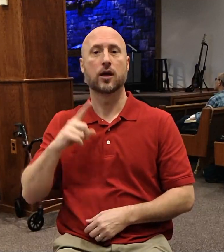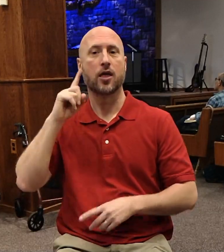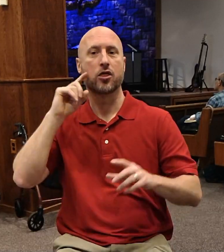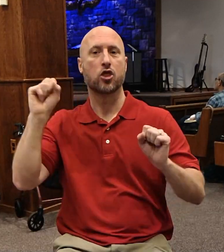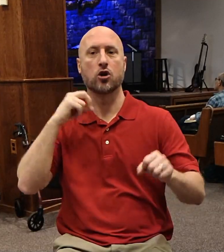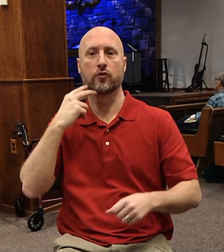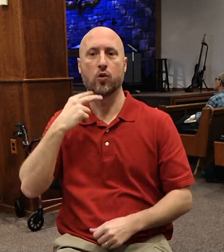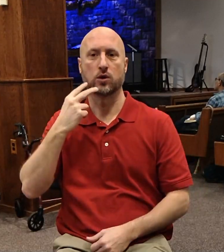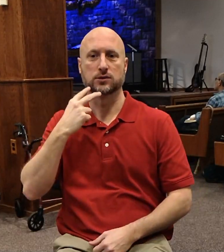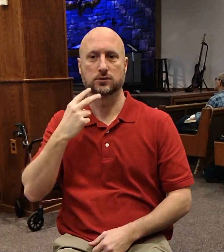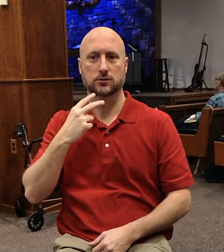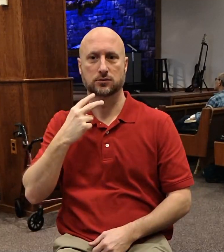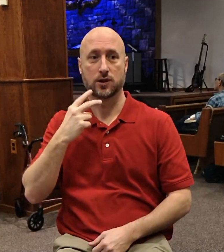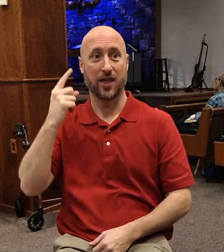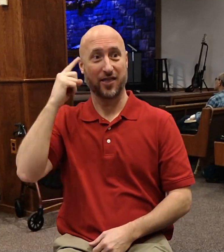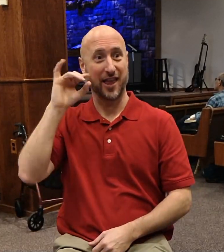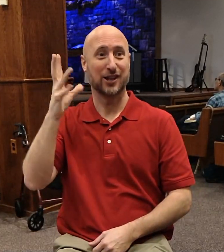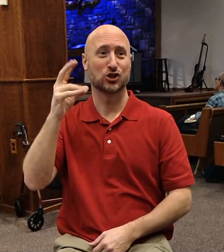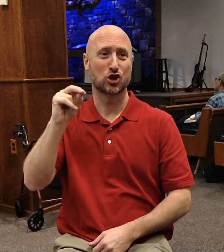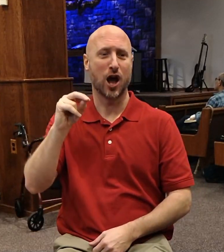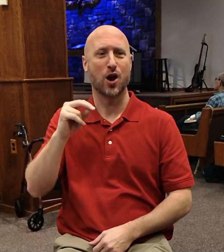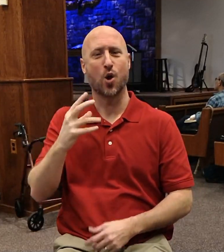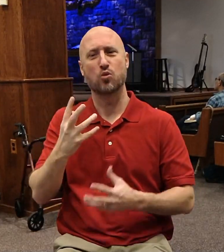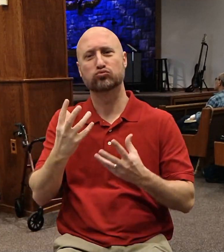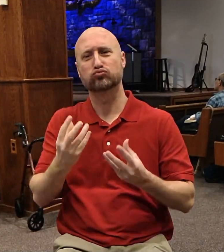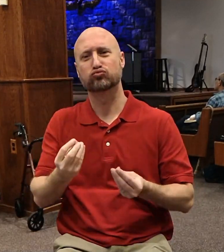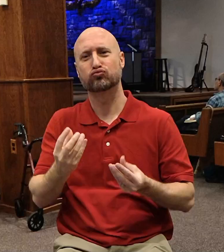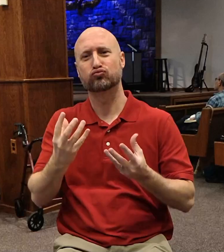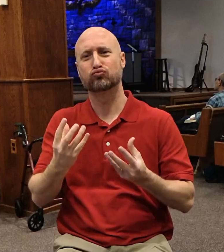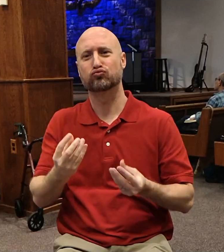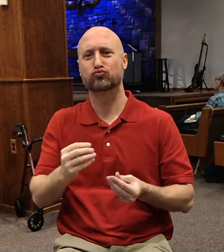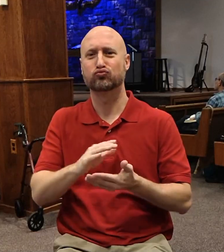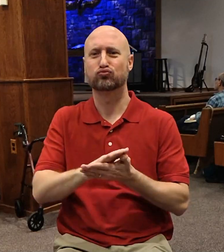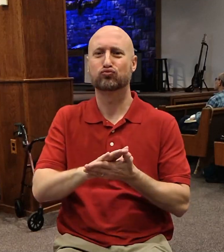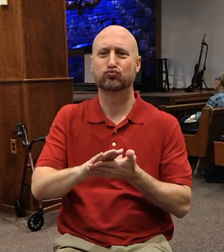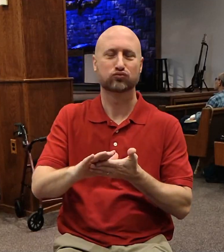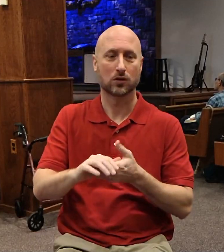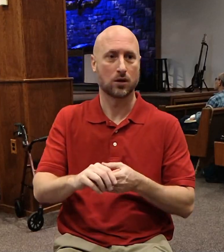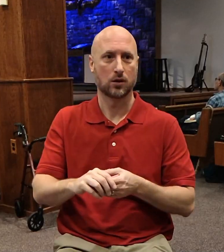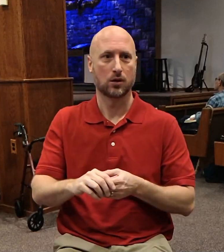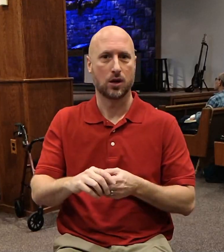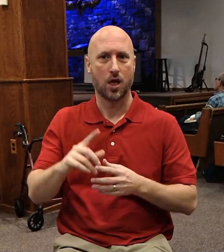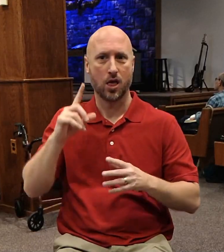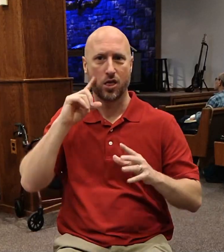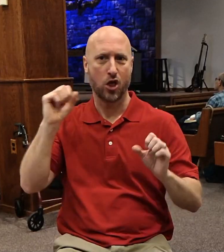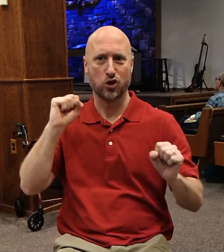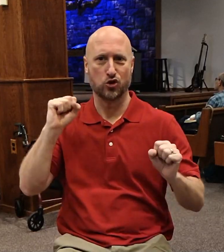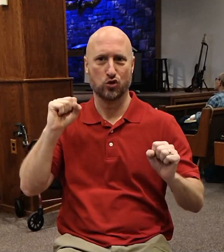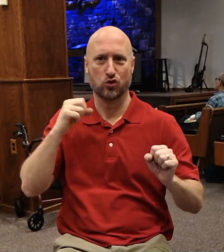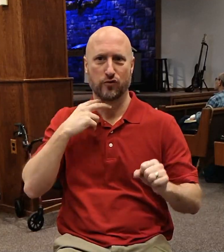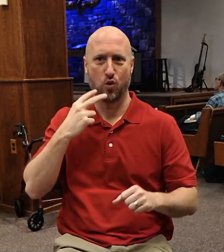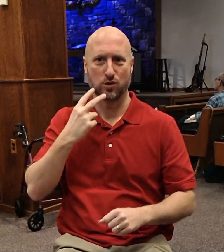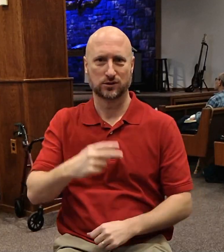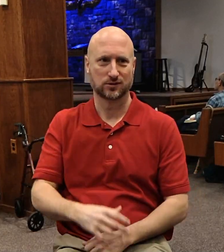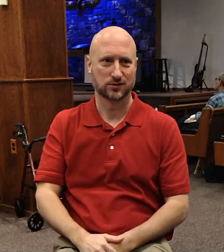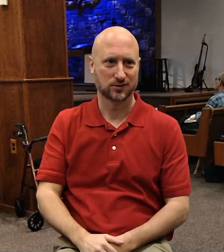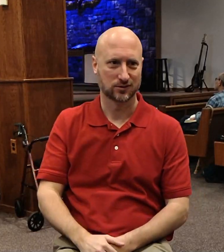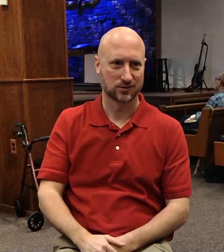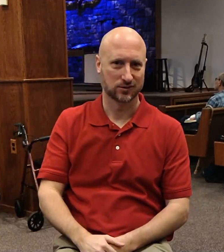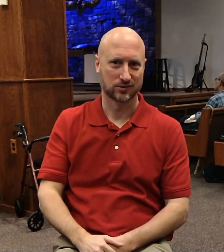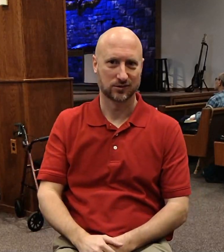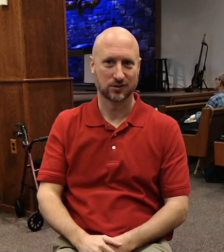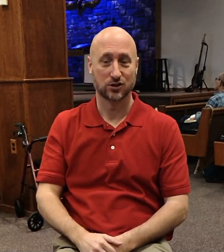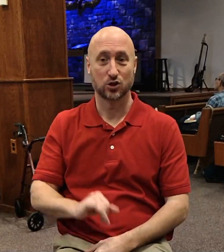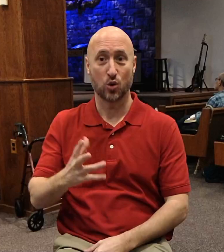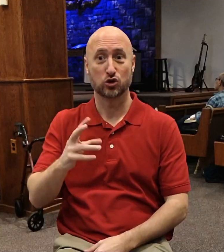meek and mild. No, he had said, Lord, call down fire on the Samaritans and cook them, you know. And him and his brothers, they